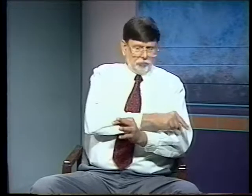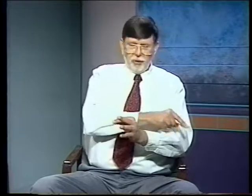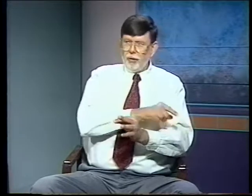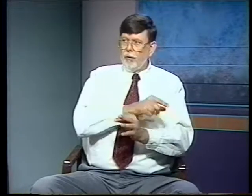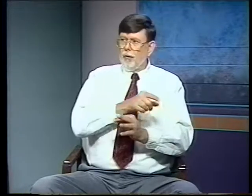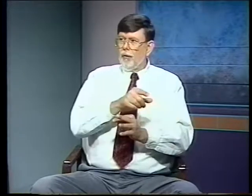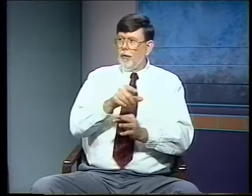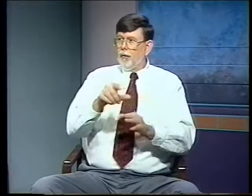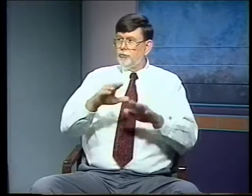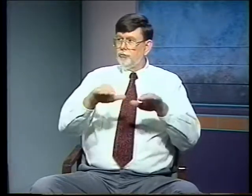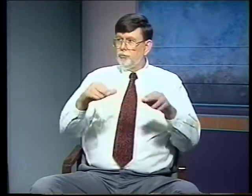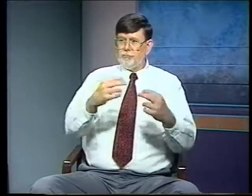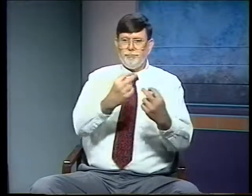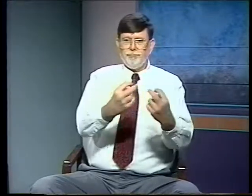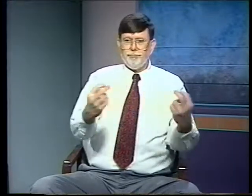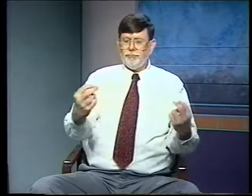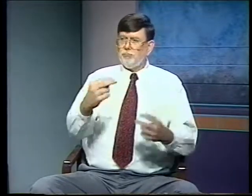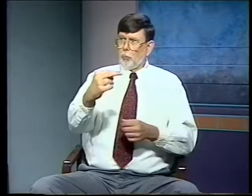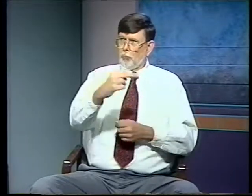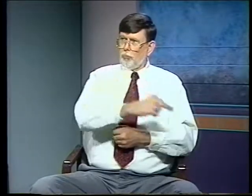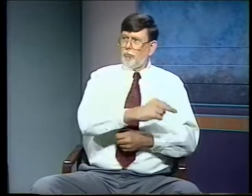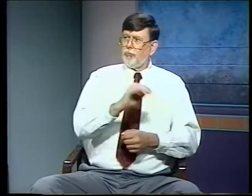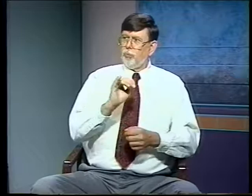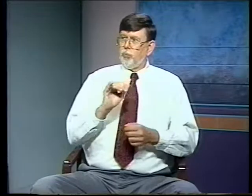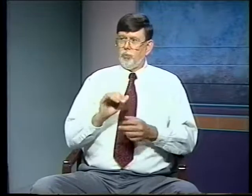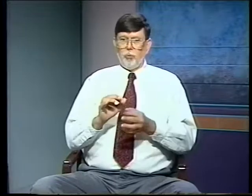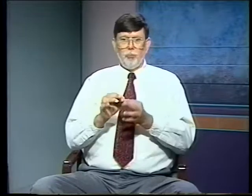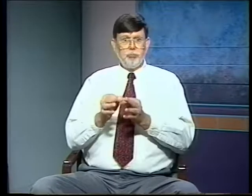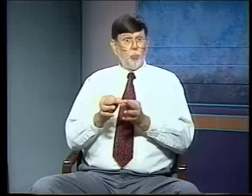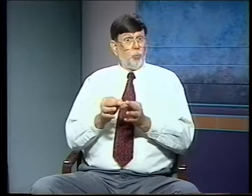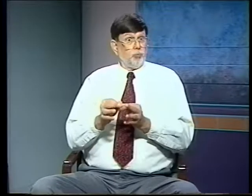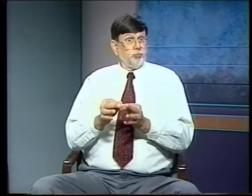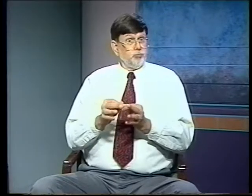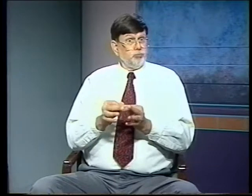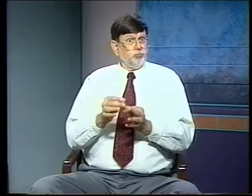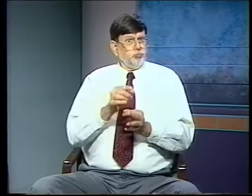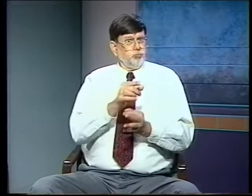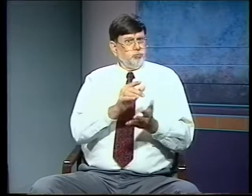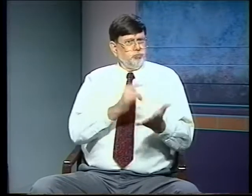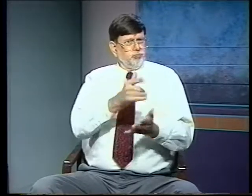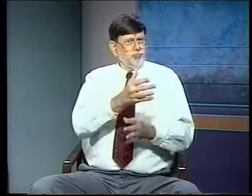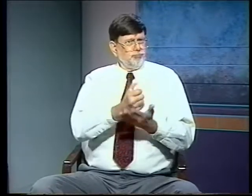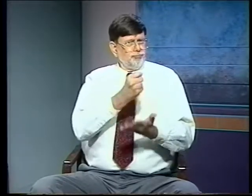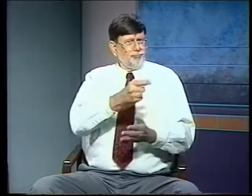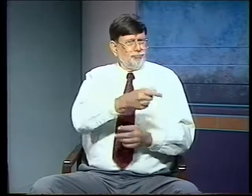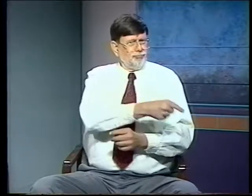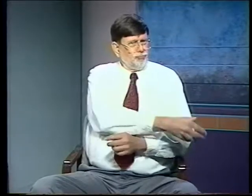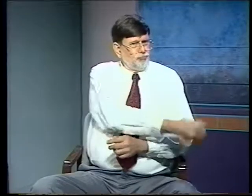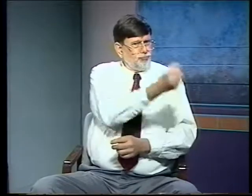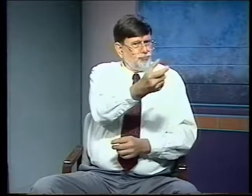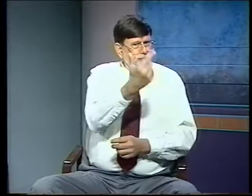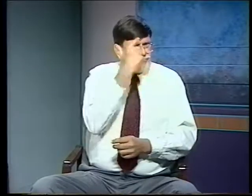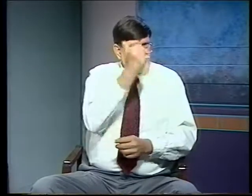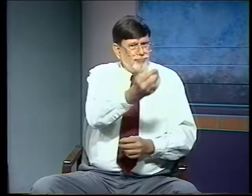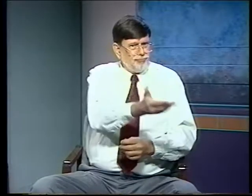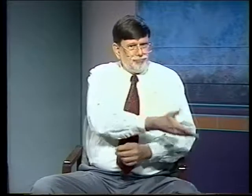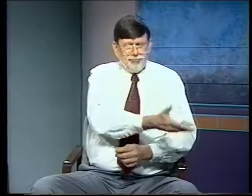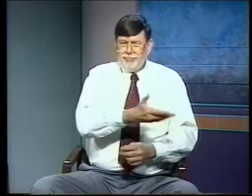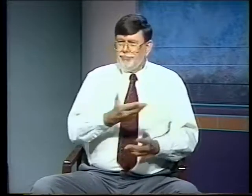The interpreter saw that, and the children were all sitting there, also saw it. The interpreter said, "Hey, why don't you go